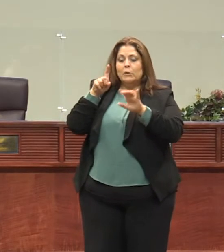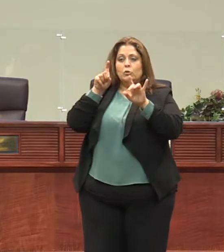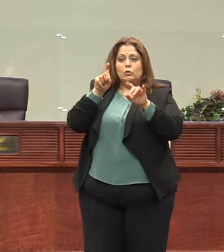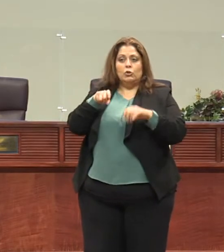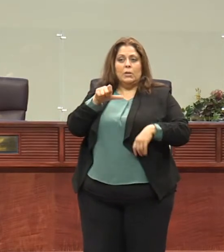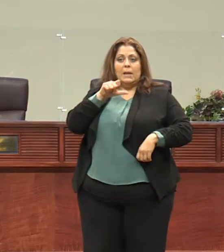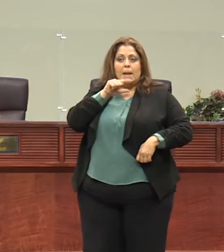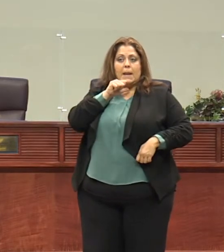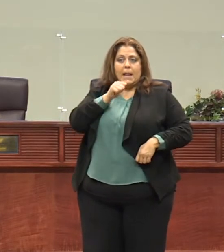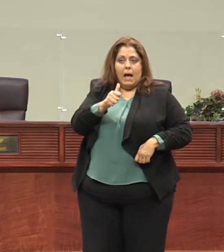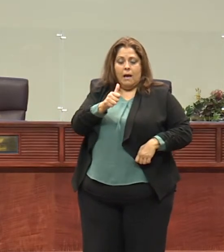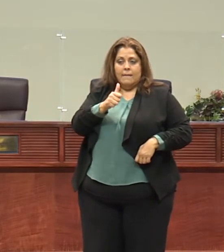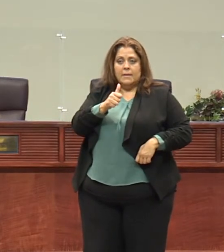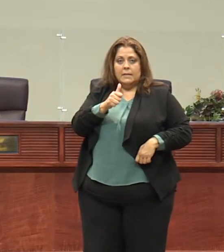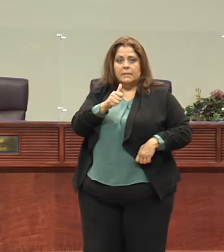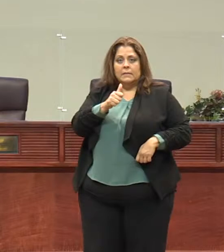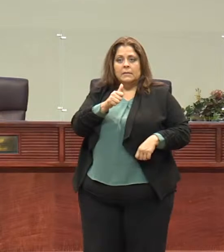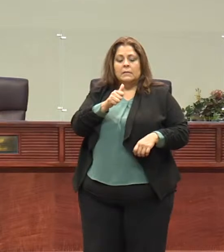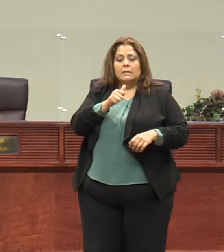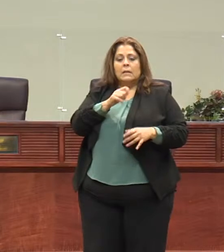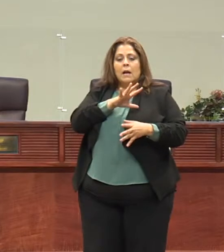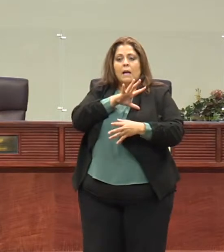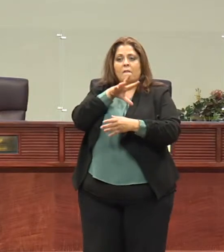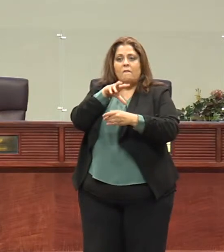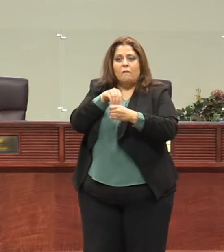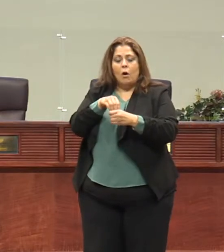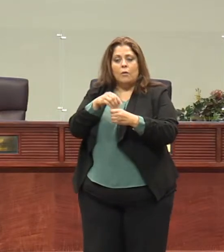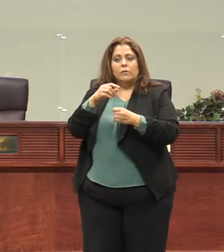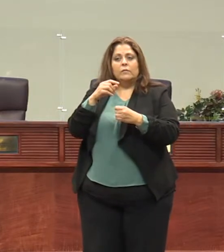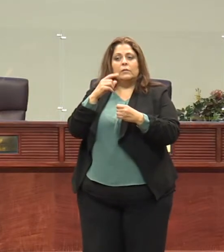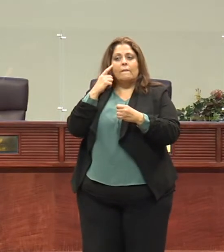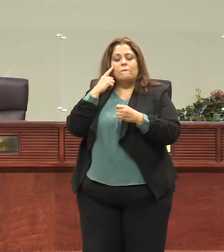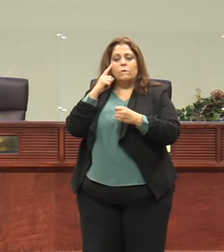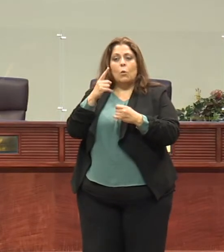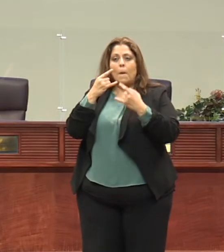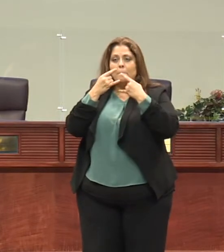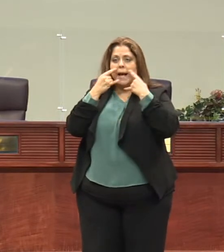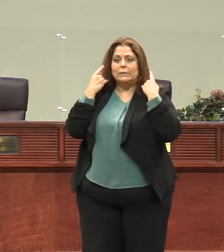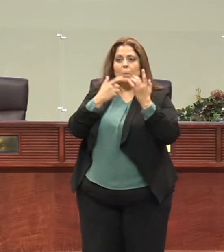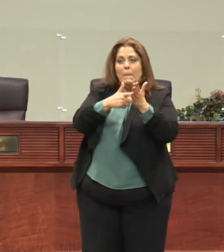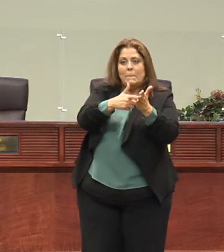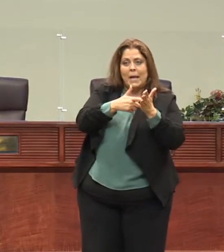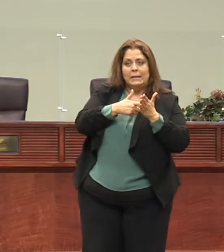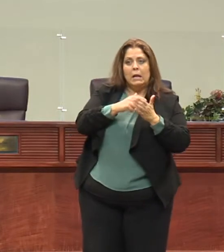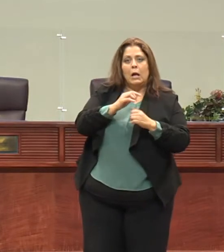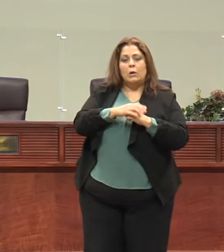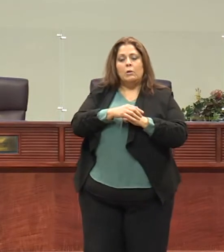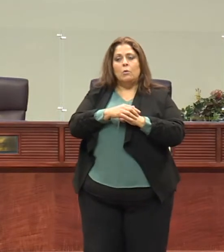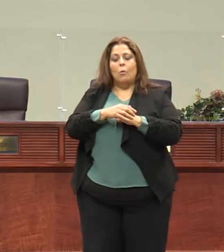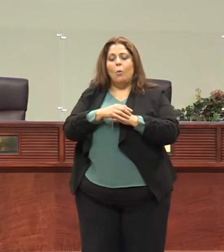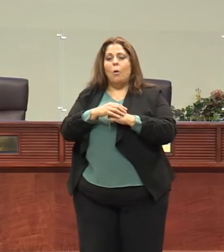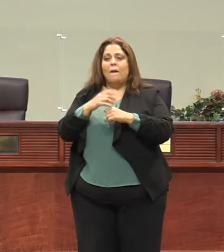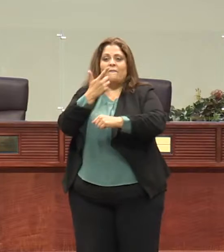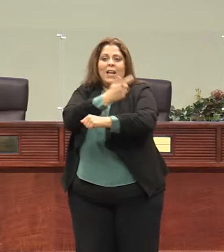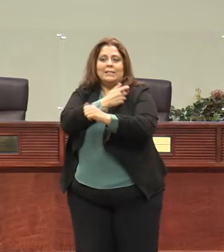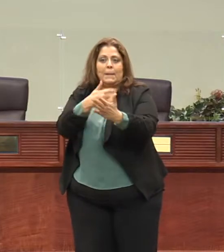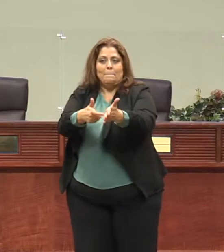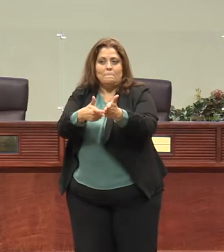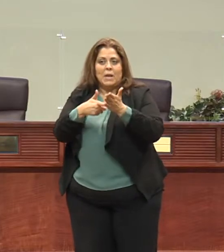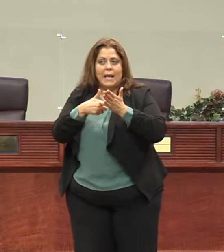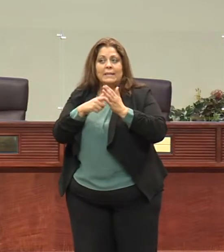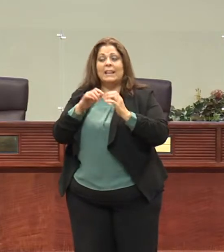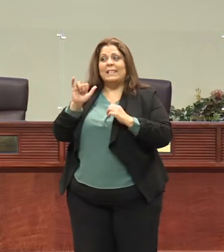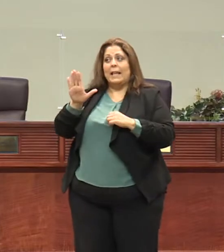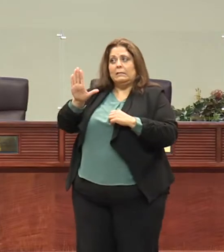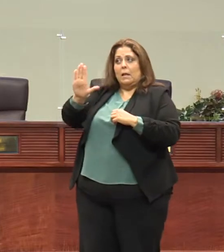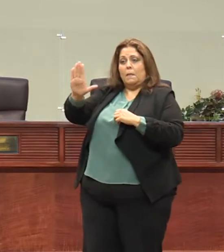involved in mandating the wearing of facial coverings or mandating that people get vaccinated or what have you. That's